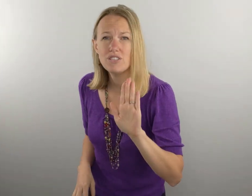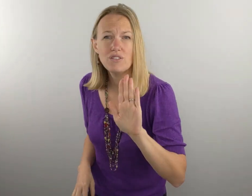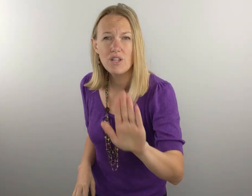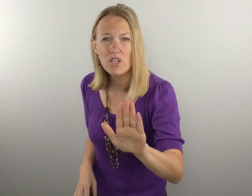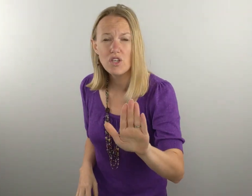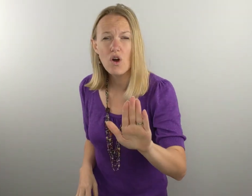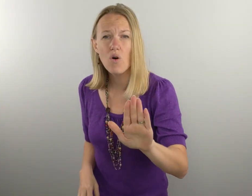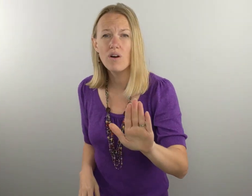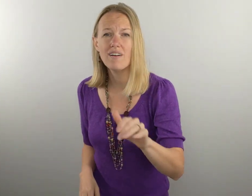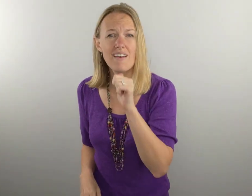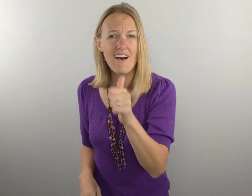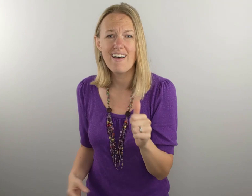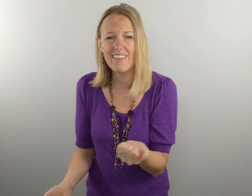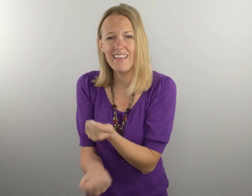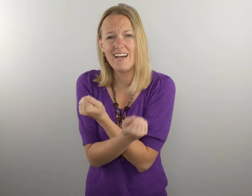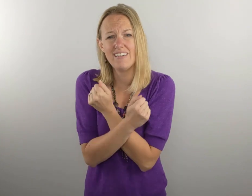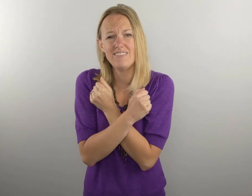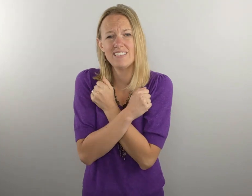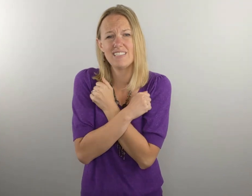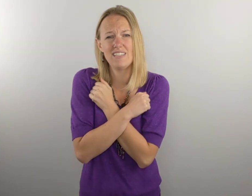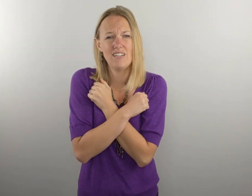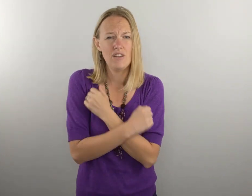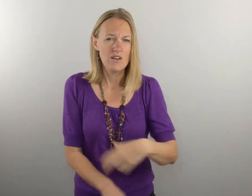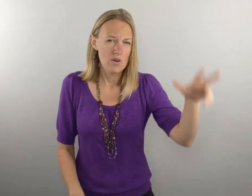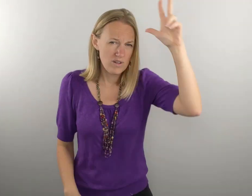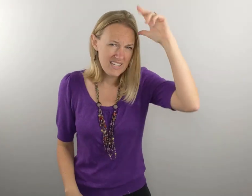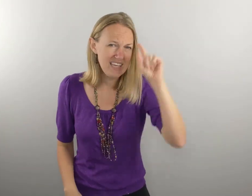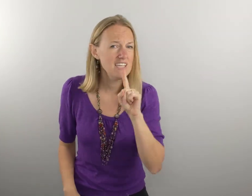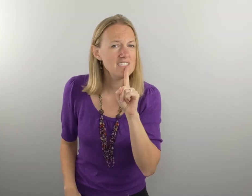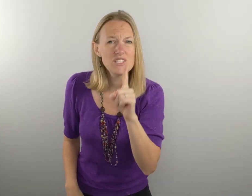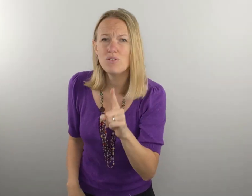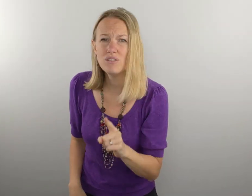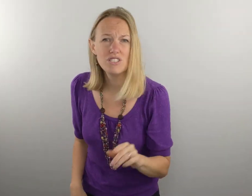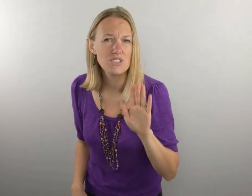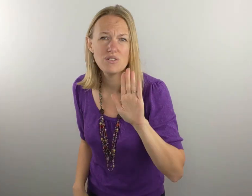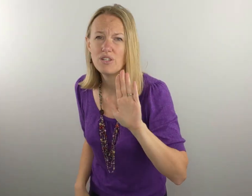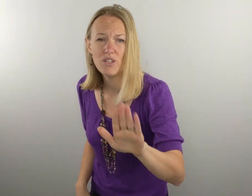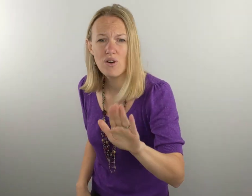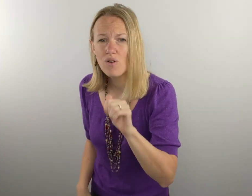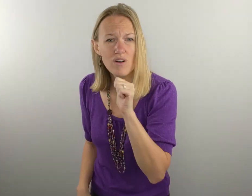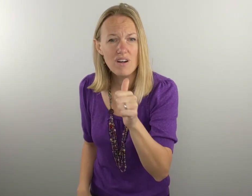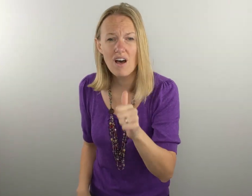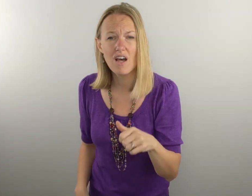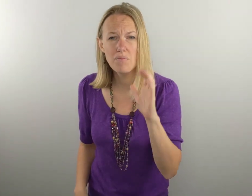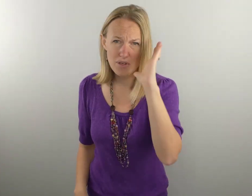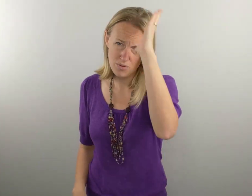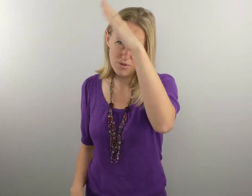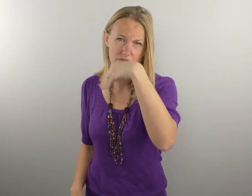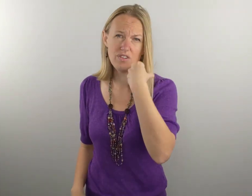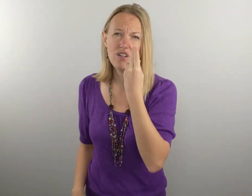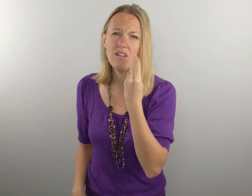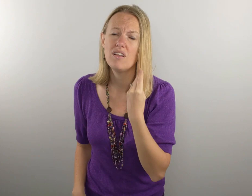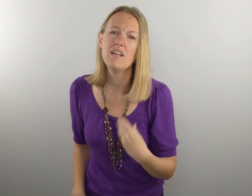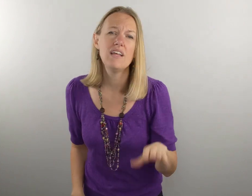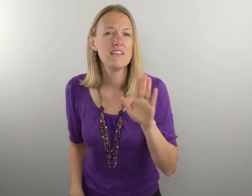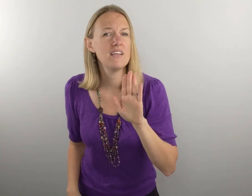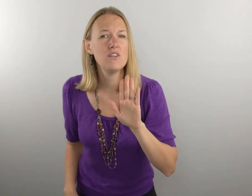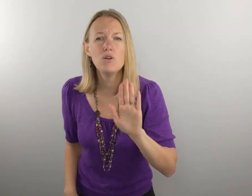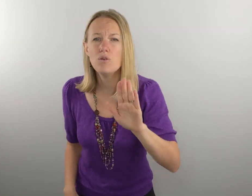you you're not loved, when he told you you're not beautiful, that you